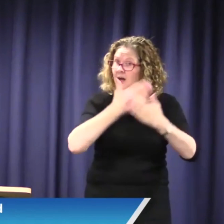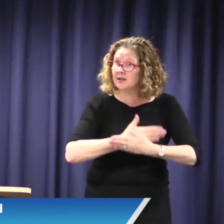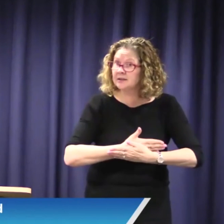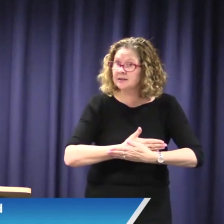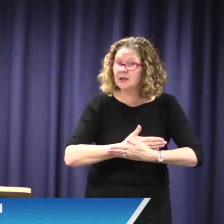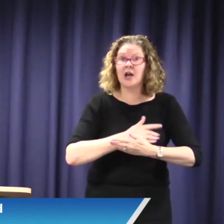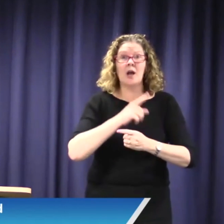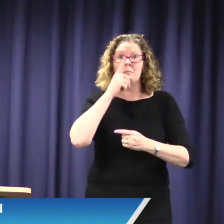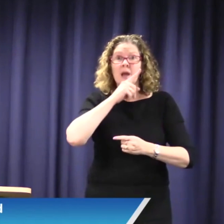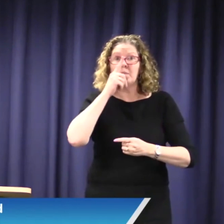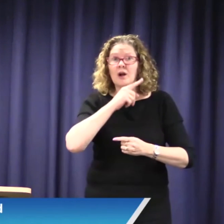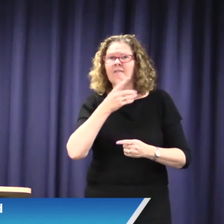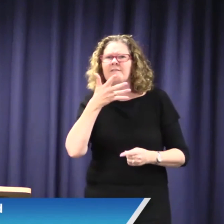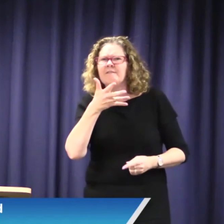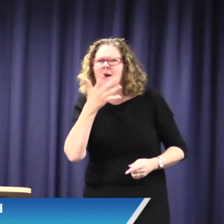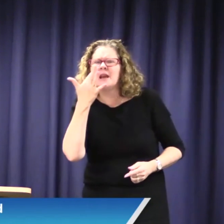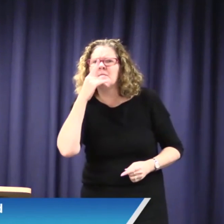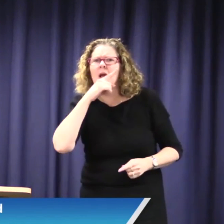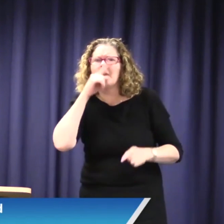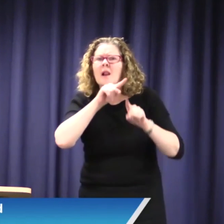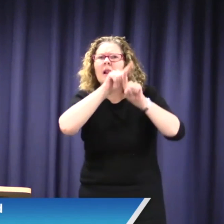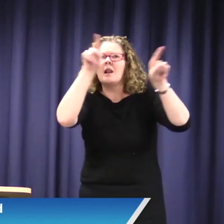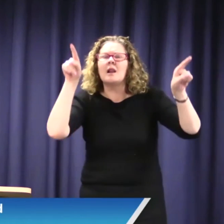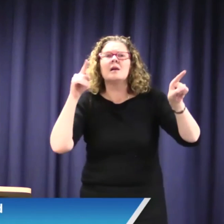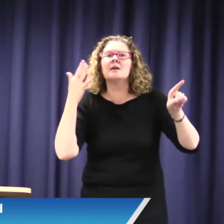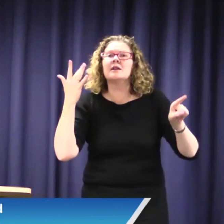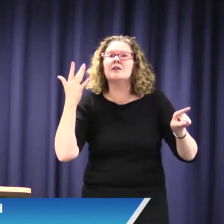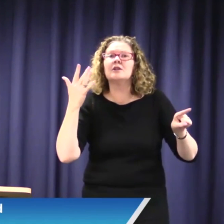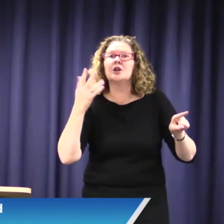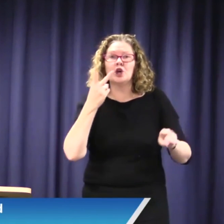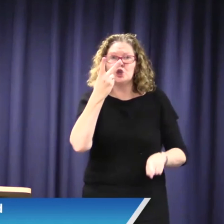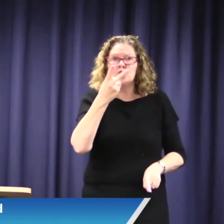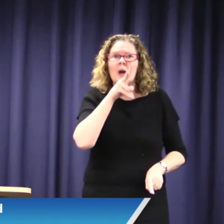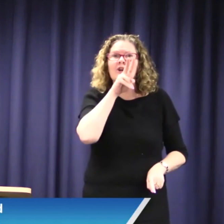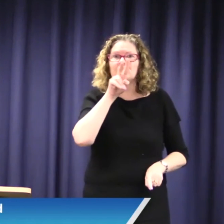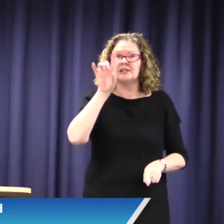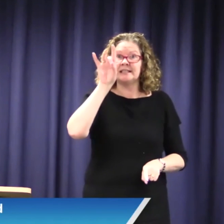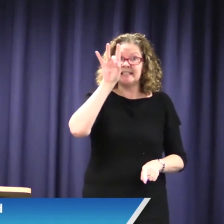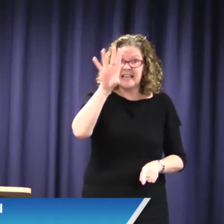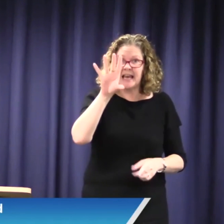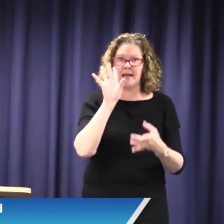support for this forum tonight, how many people have we got online?